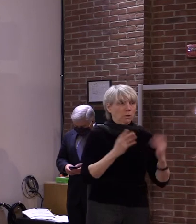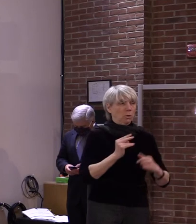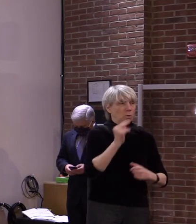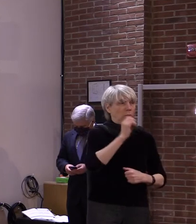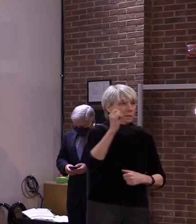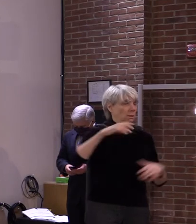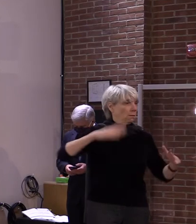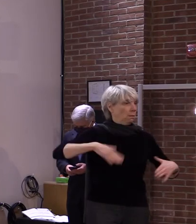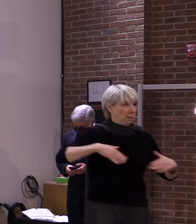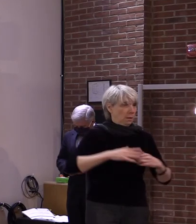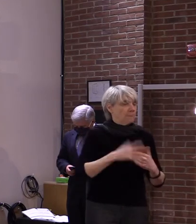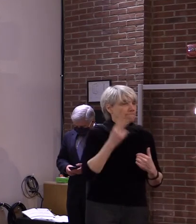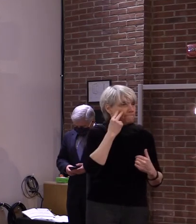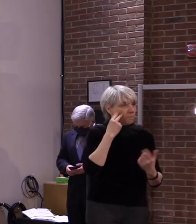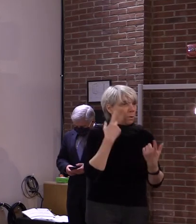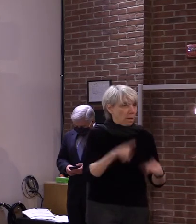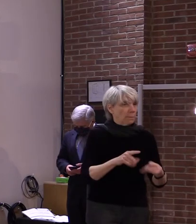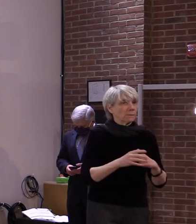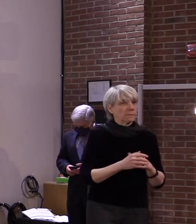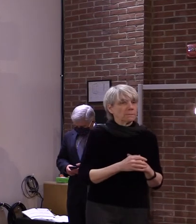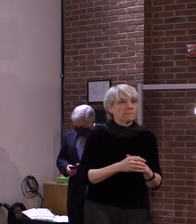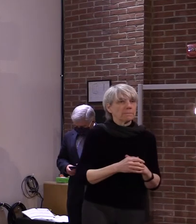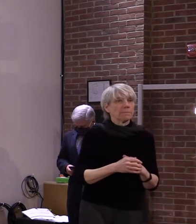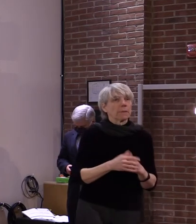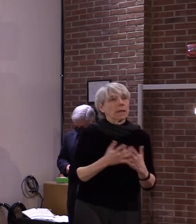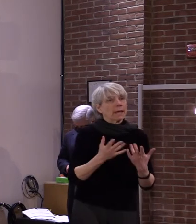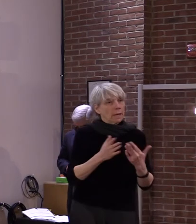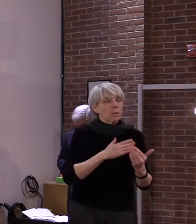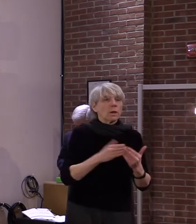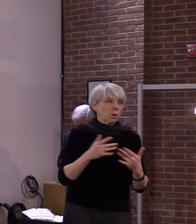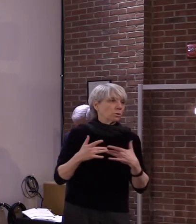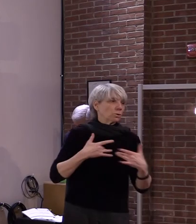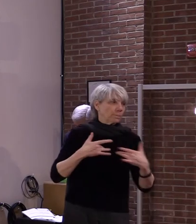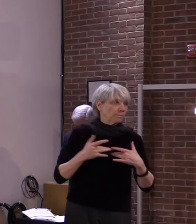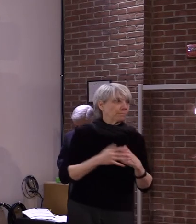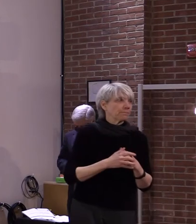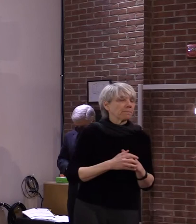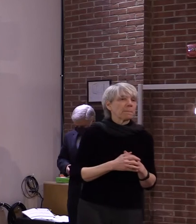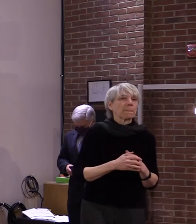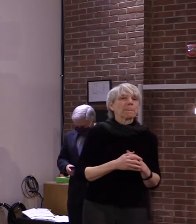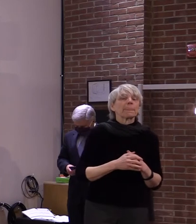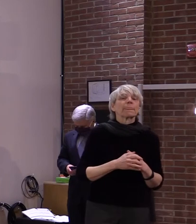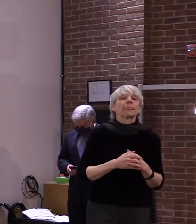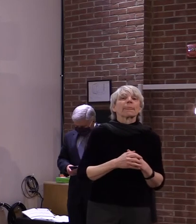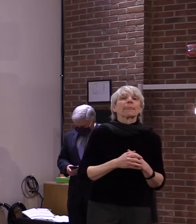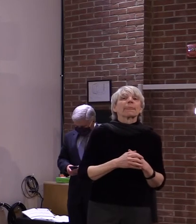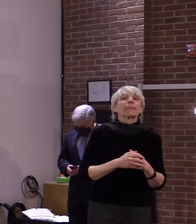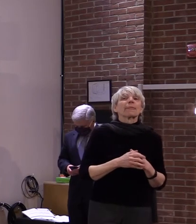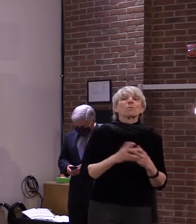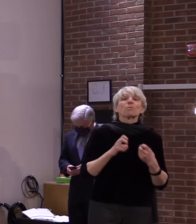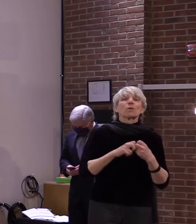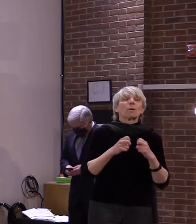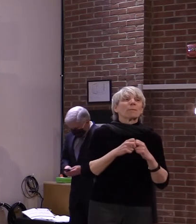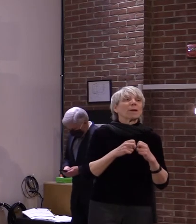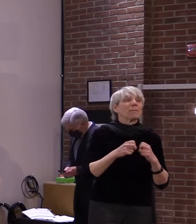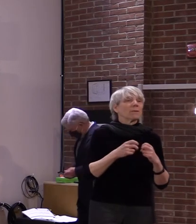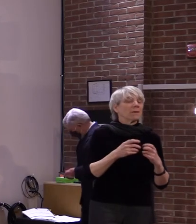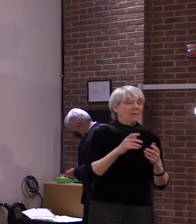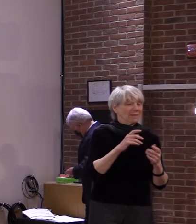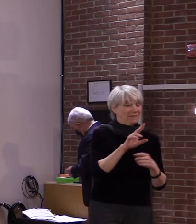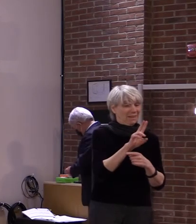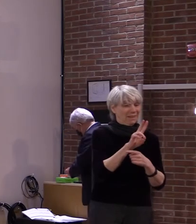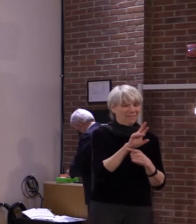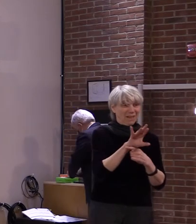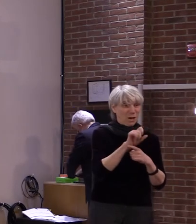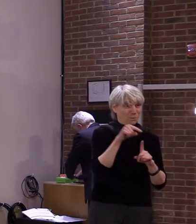out but that is still a concern the problem in the variant game is that you know the virus